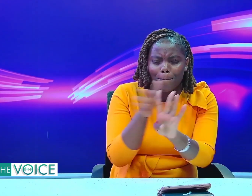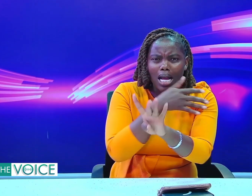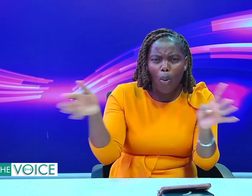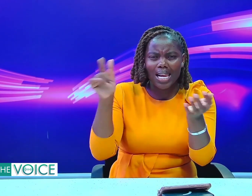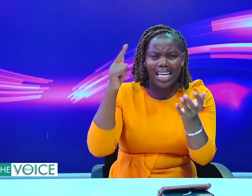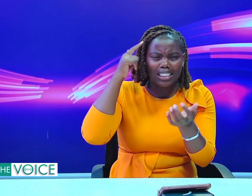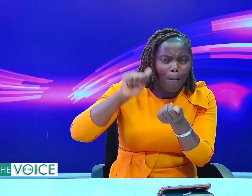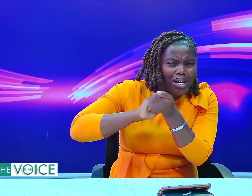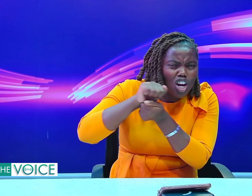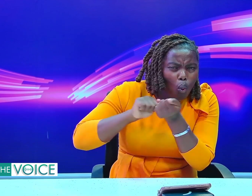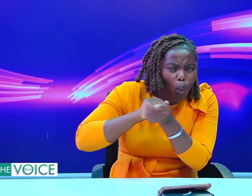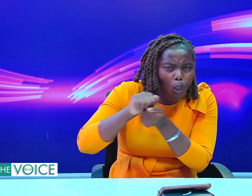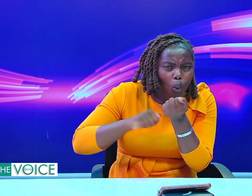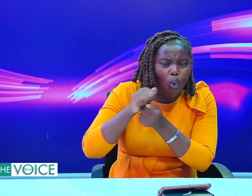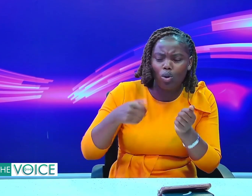try to,